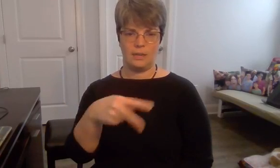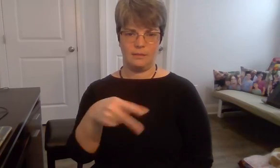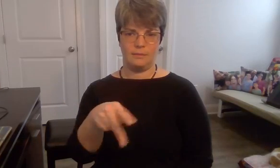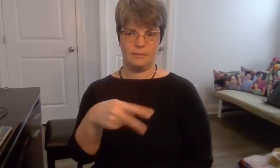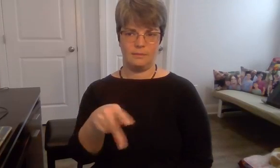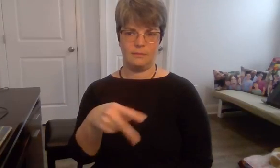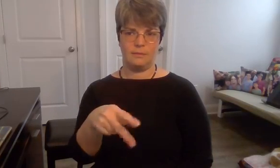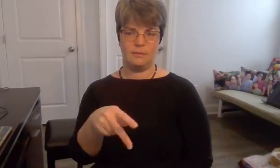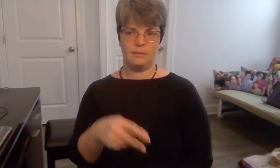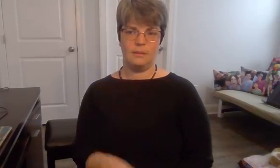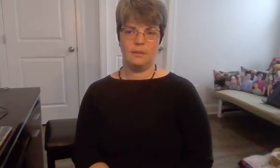it.